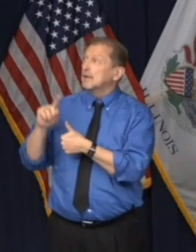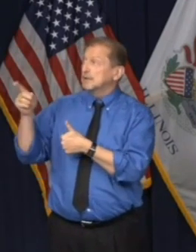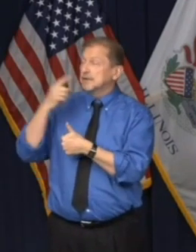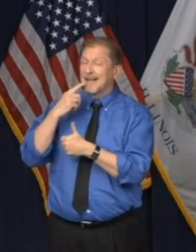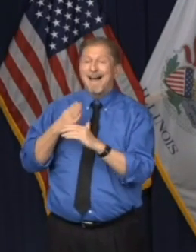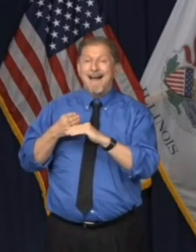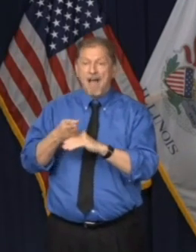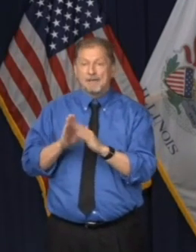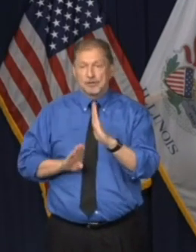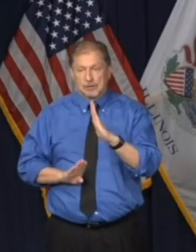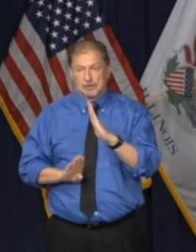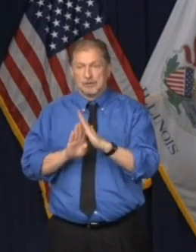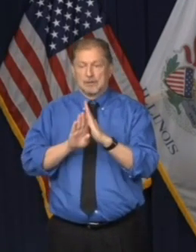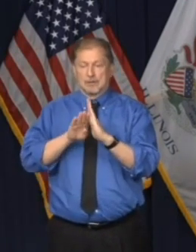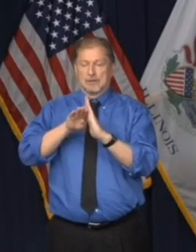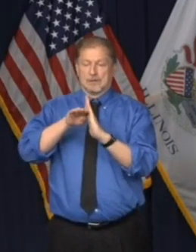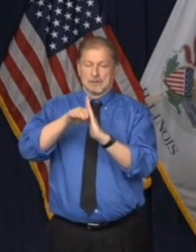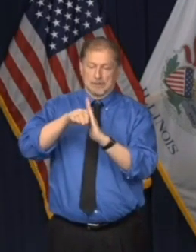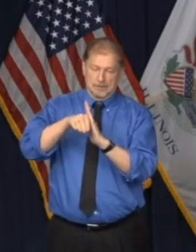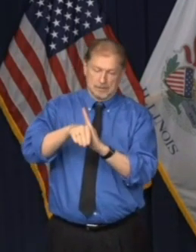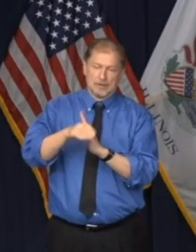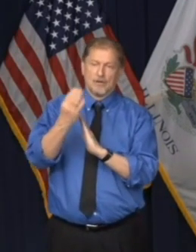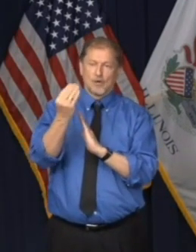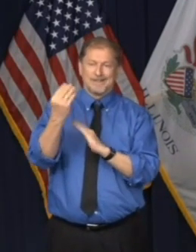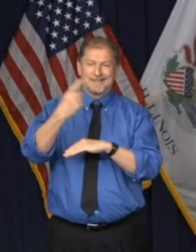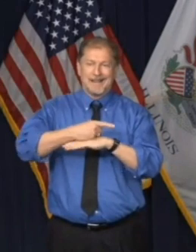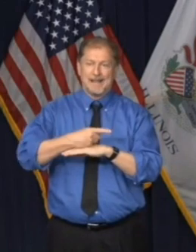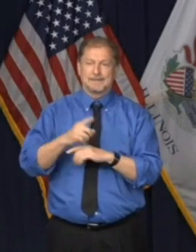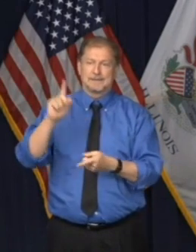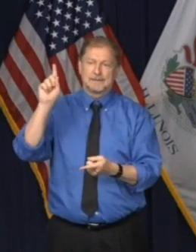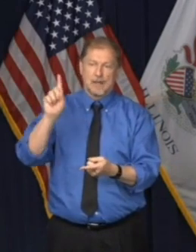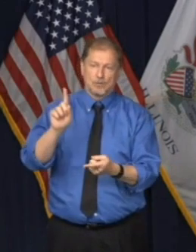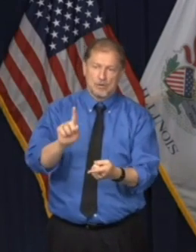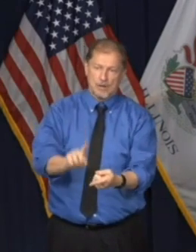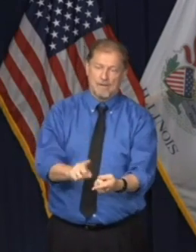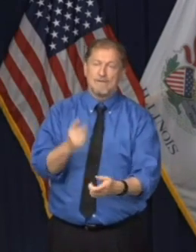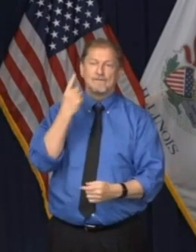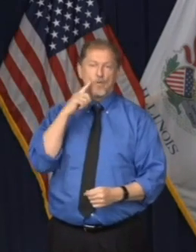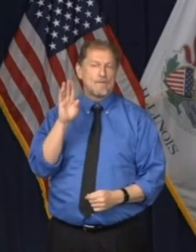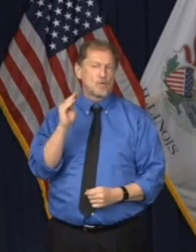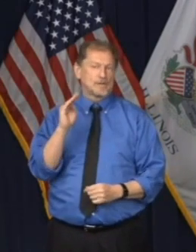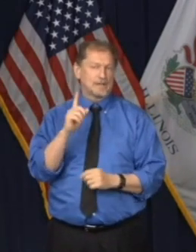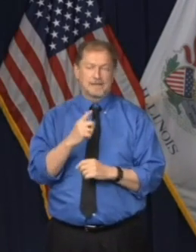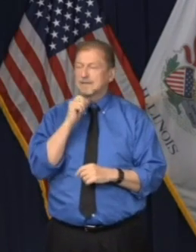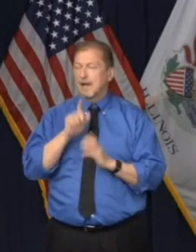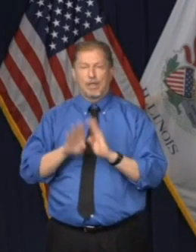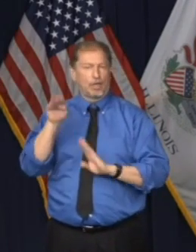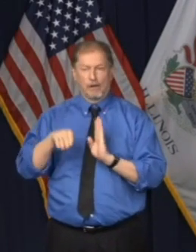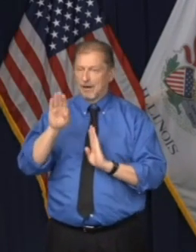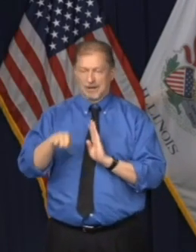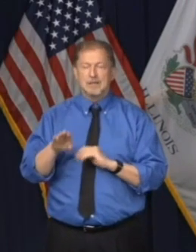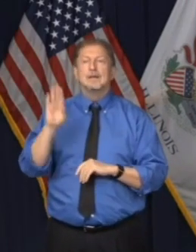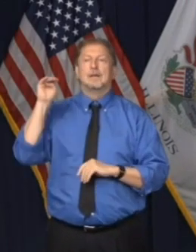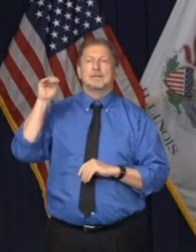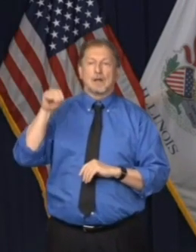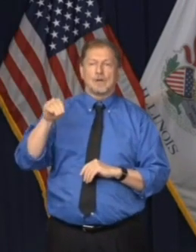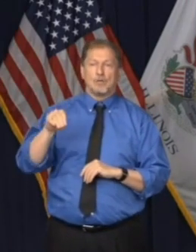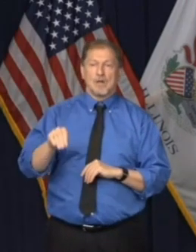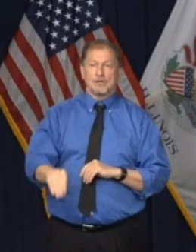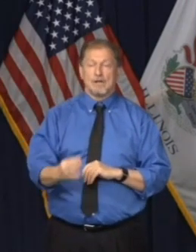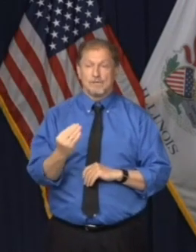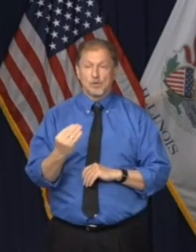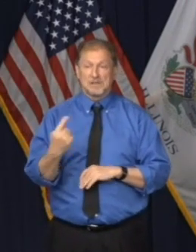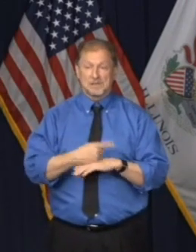peak, 14 days of numbers going down. So, you know, I think that's probably a pretty